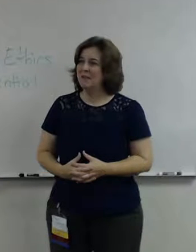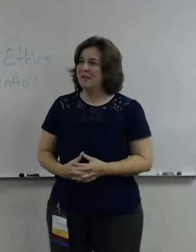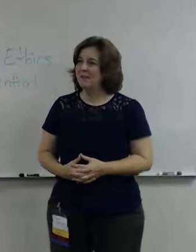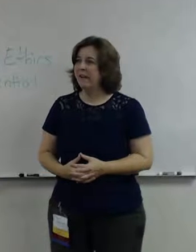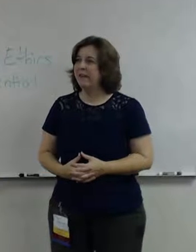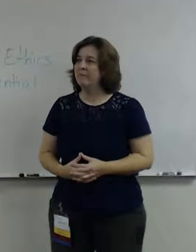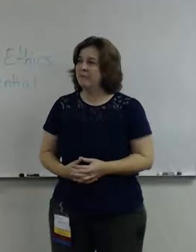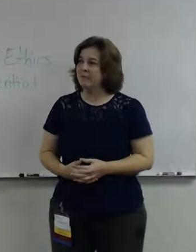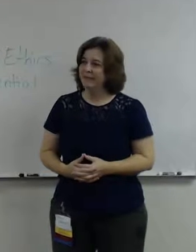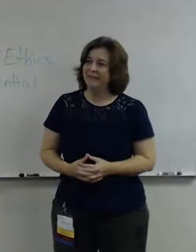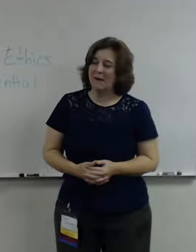good. And I'm going to move.